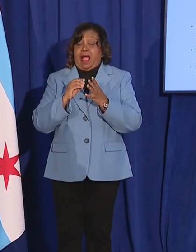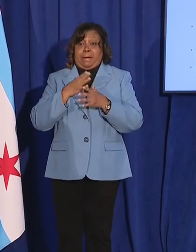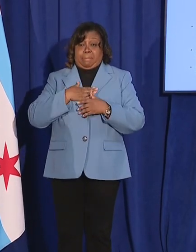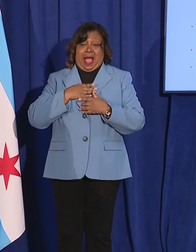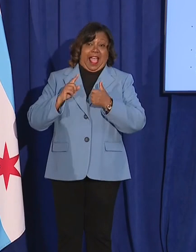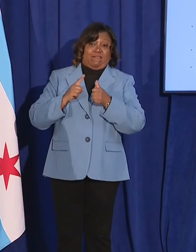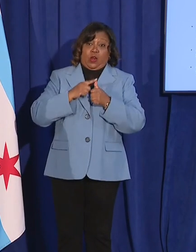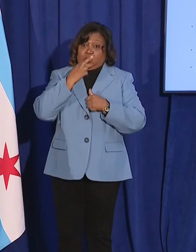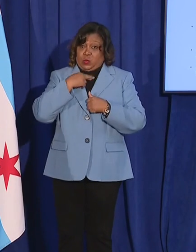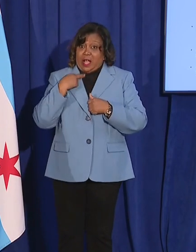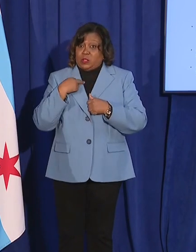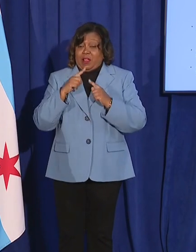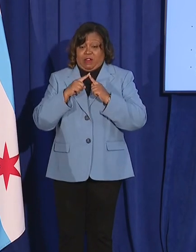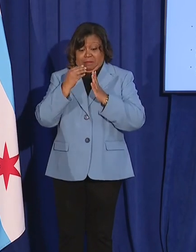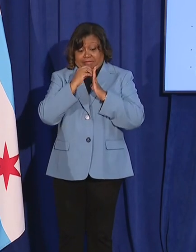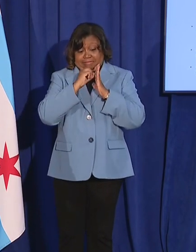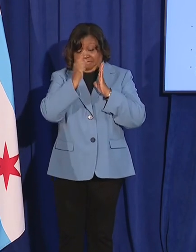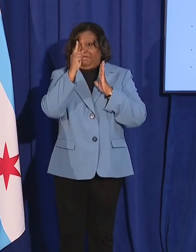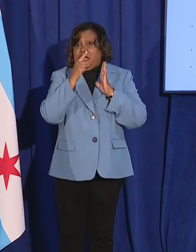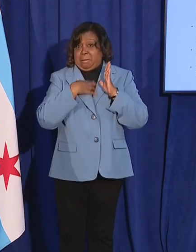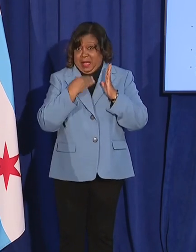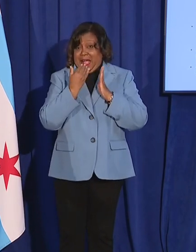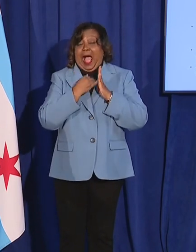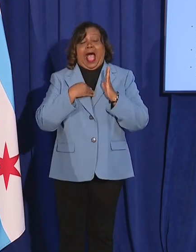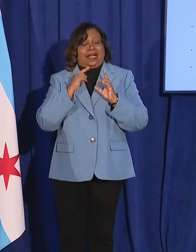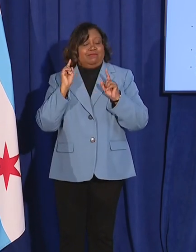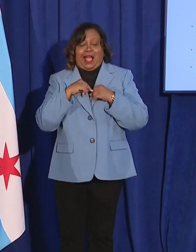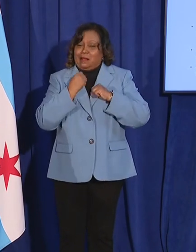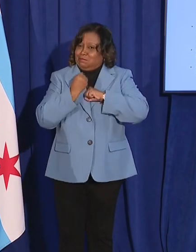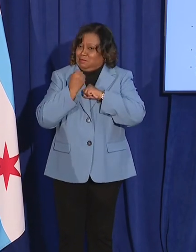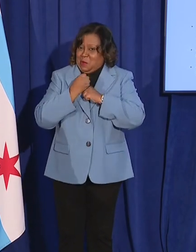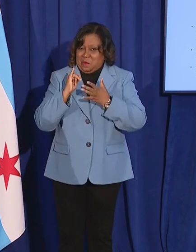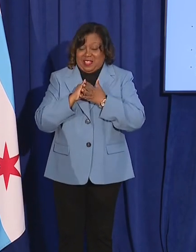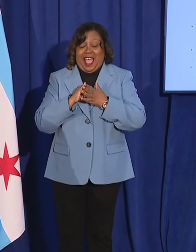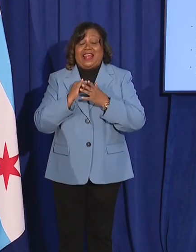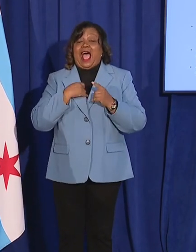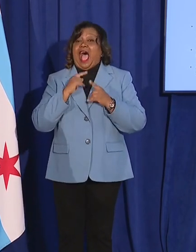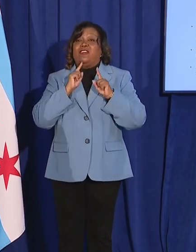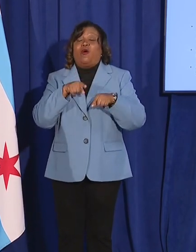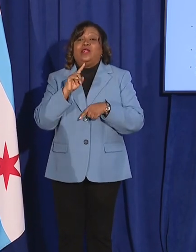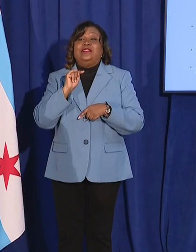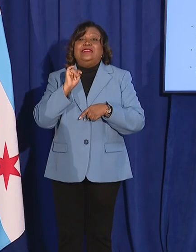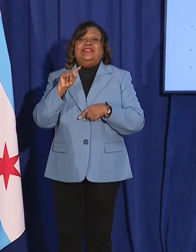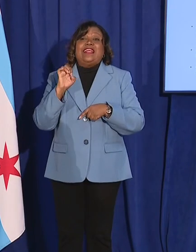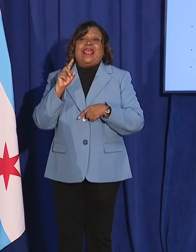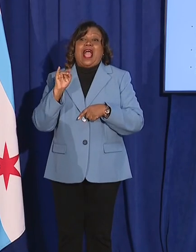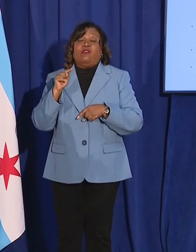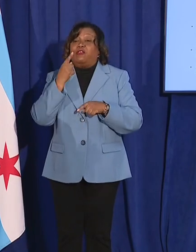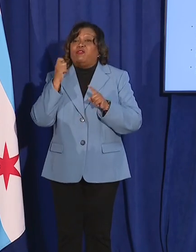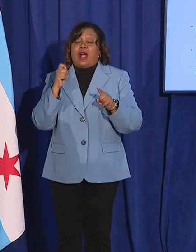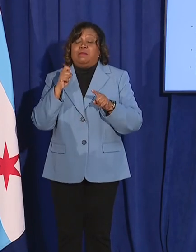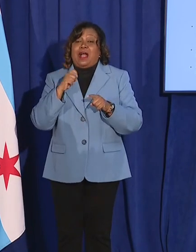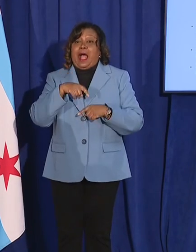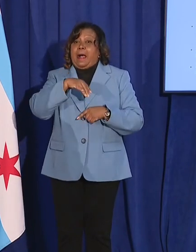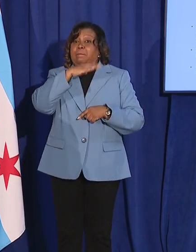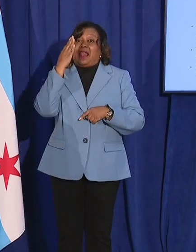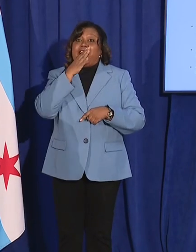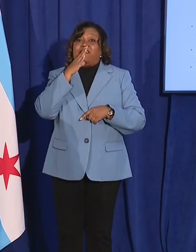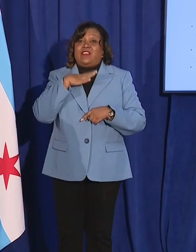my first restaurant off the list, and yes, I'm all about it. I've ordered takeout from a